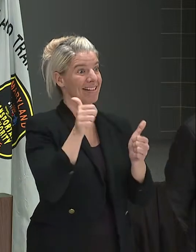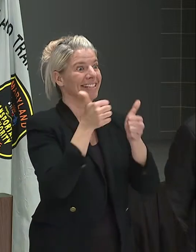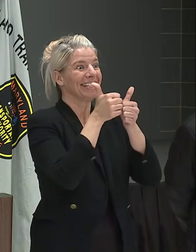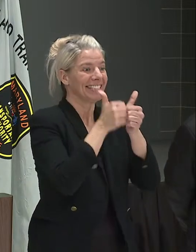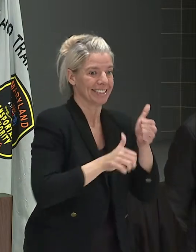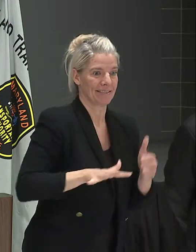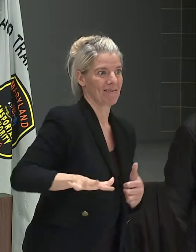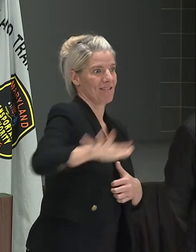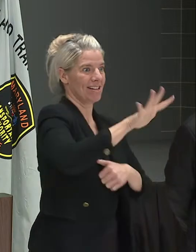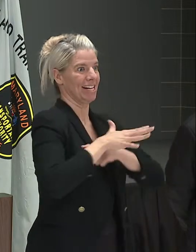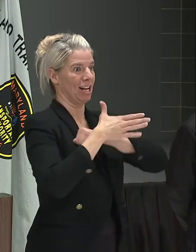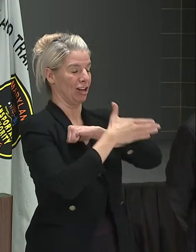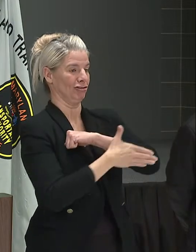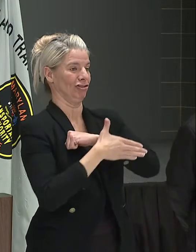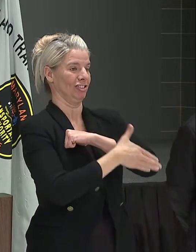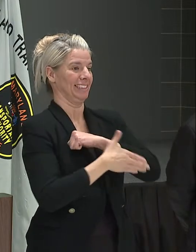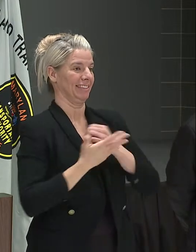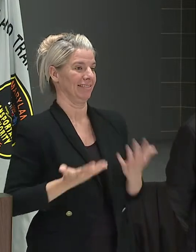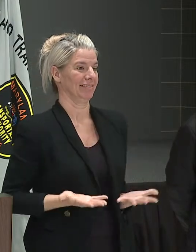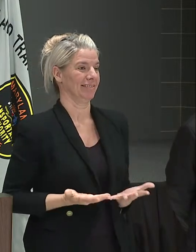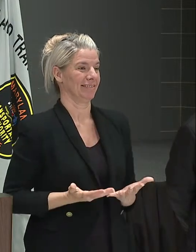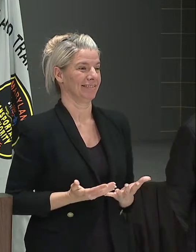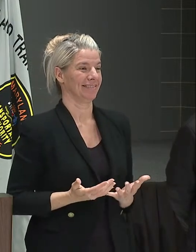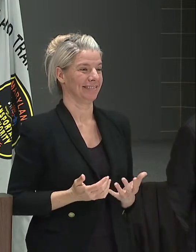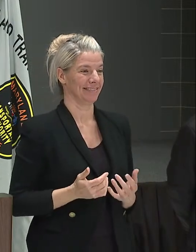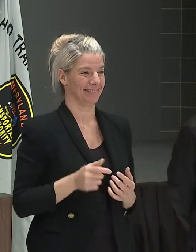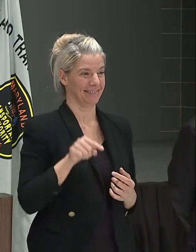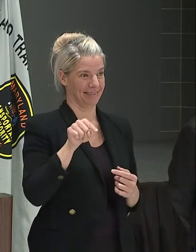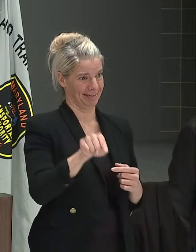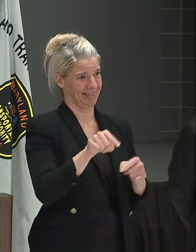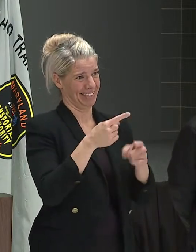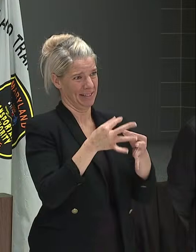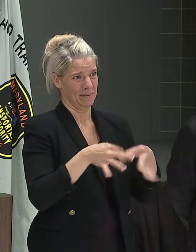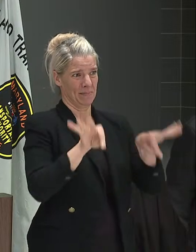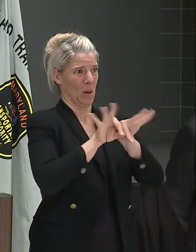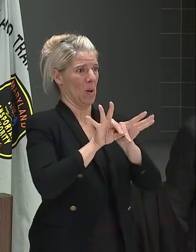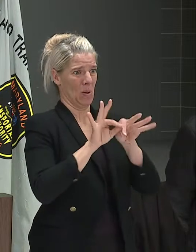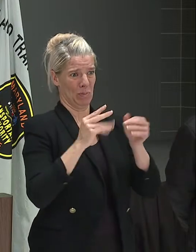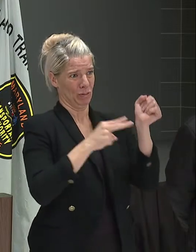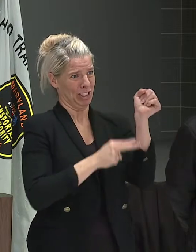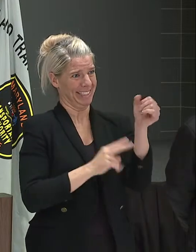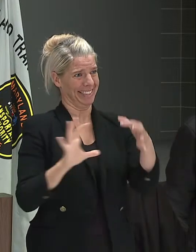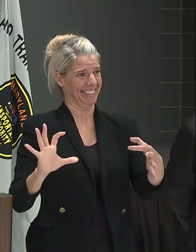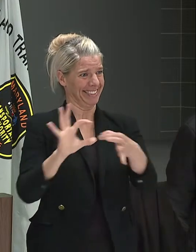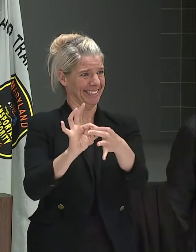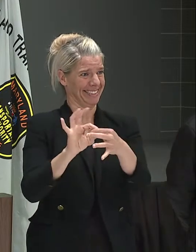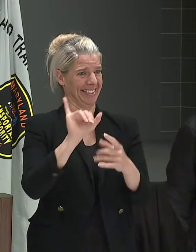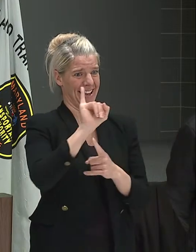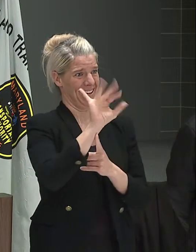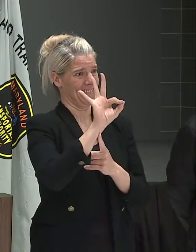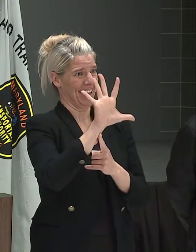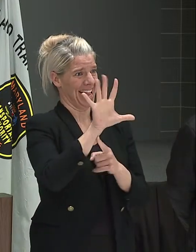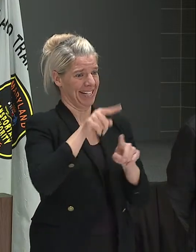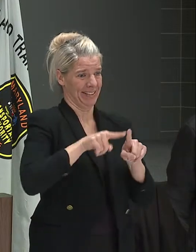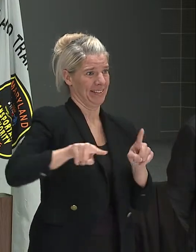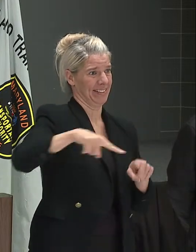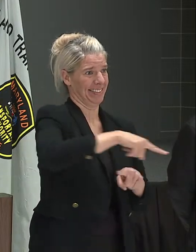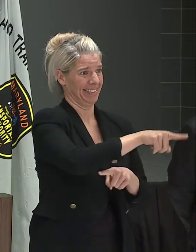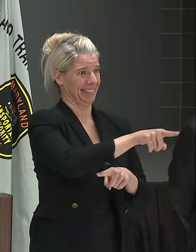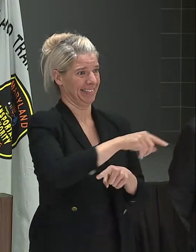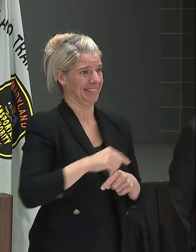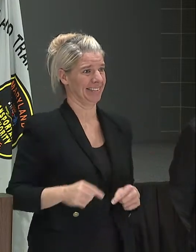country. The Key Bridge is one of the central links along the I-95 corridor. If you want to move a shipment